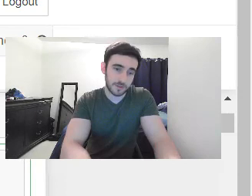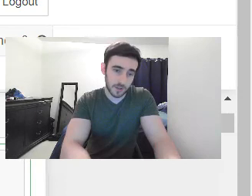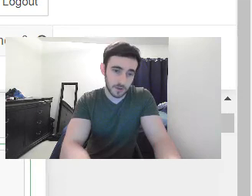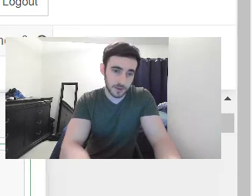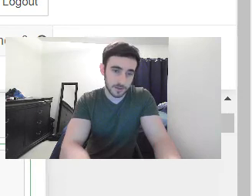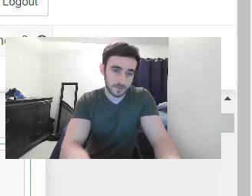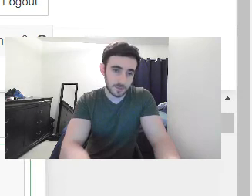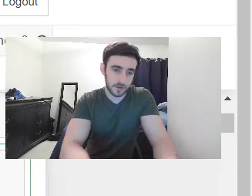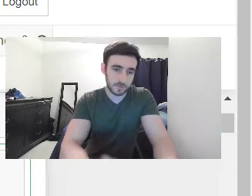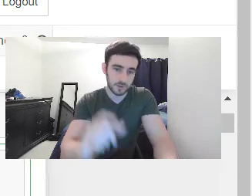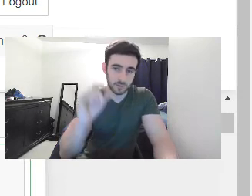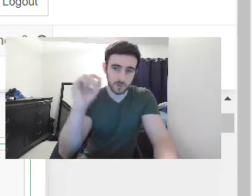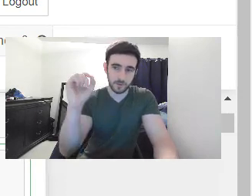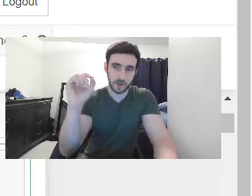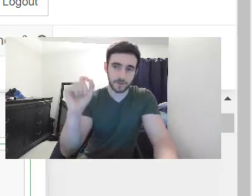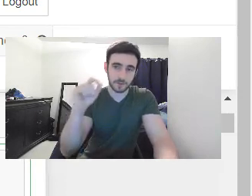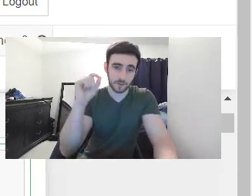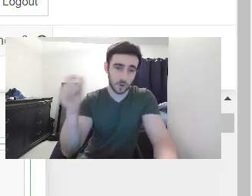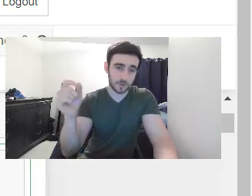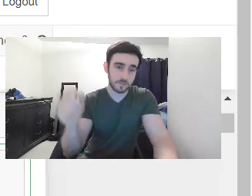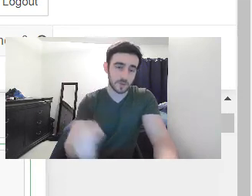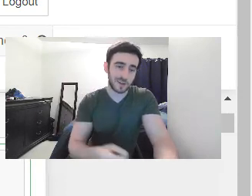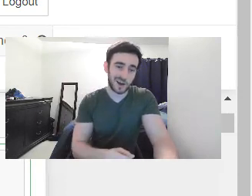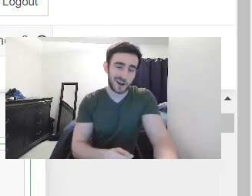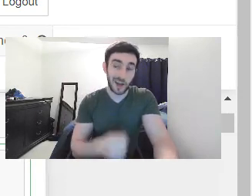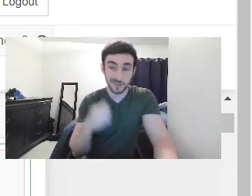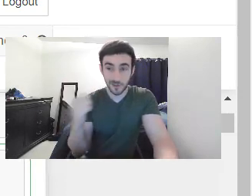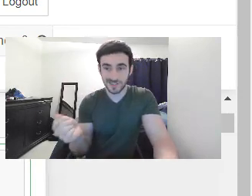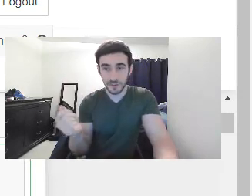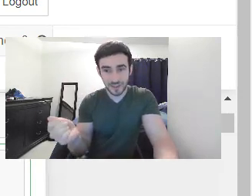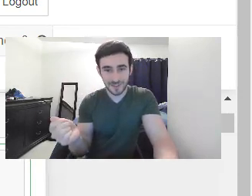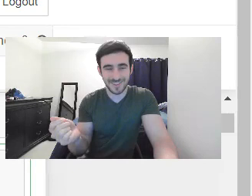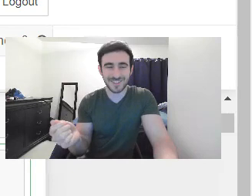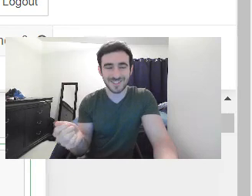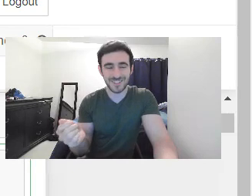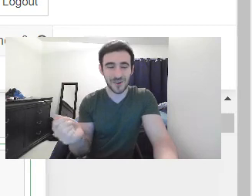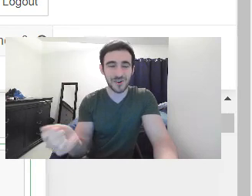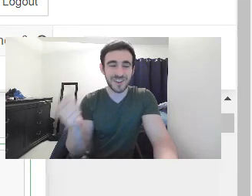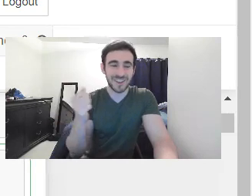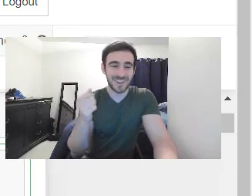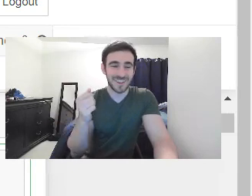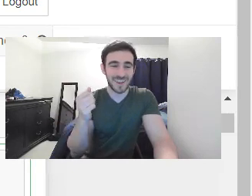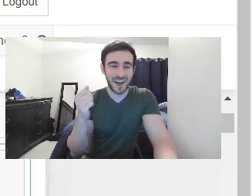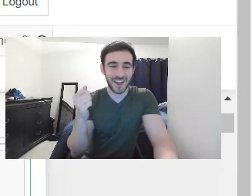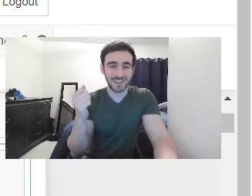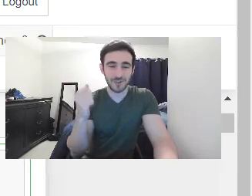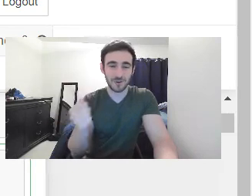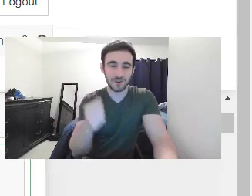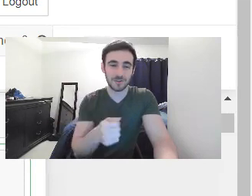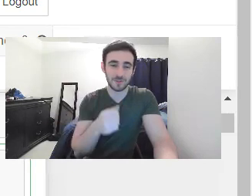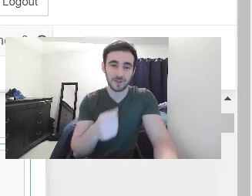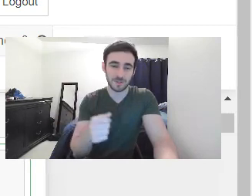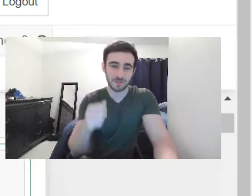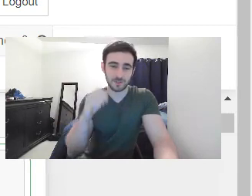will have to standardize it from 0 to 55 to 0 to 1. I do like to look at the images, so I don't